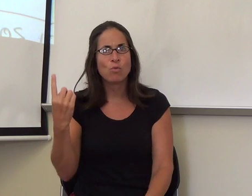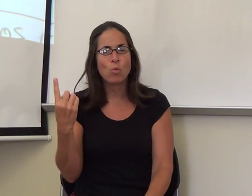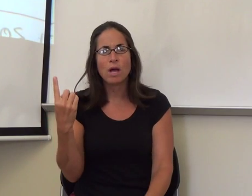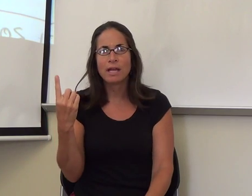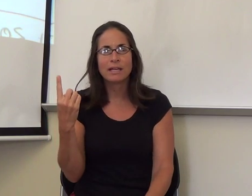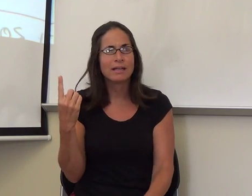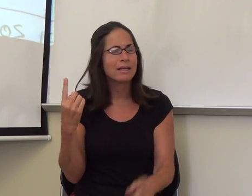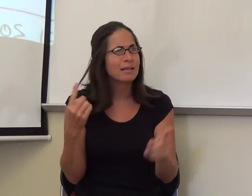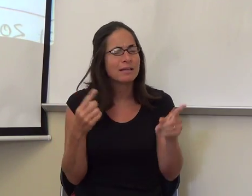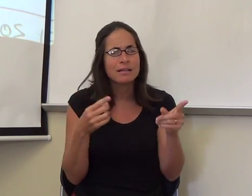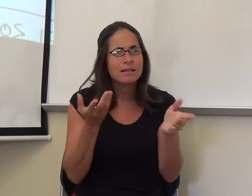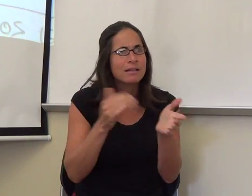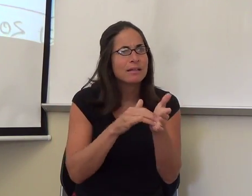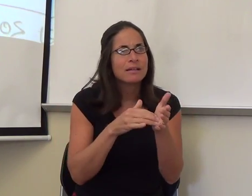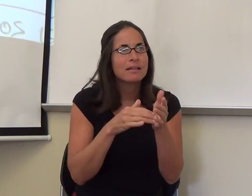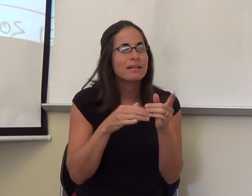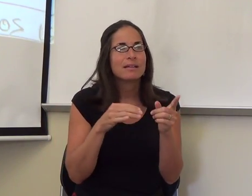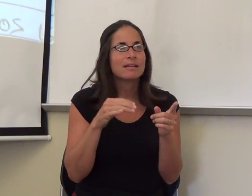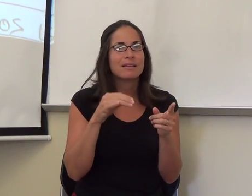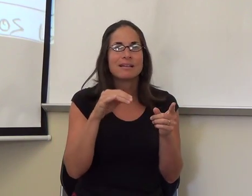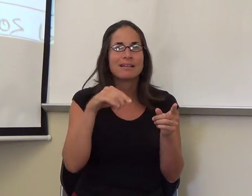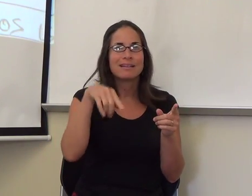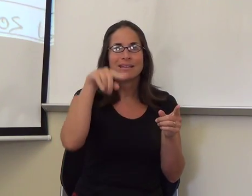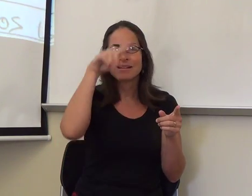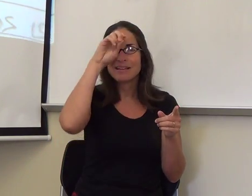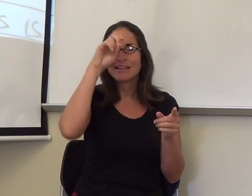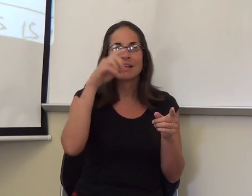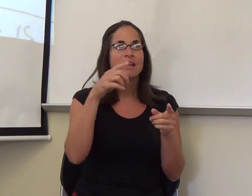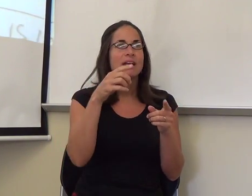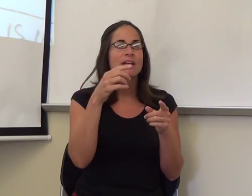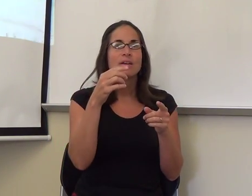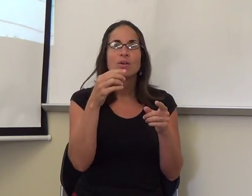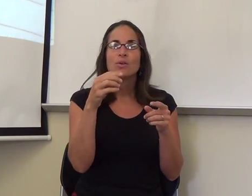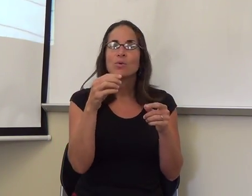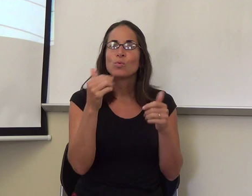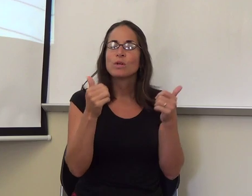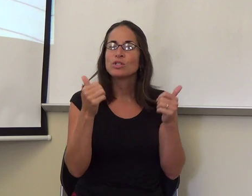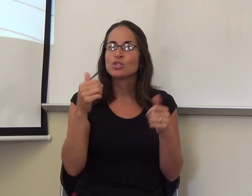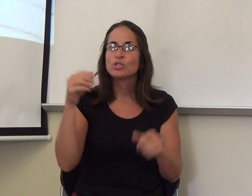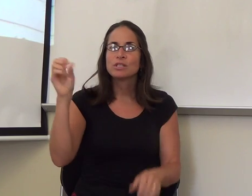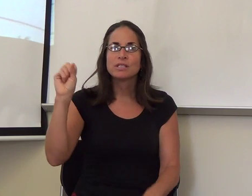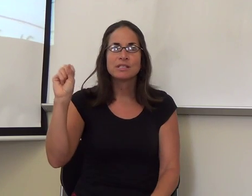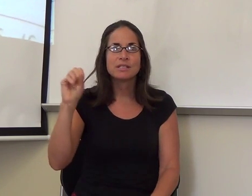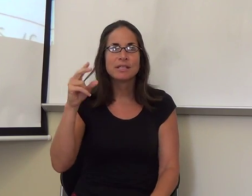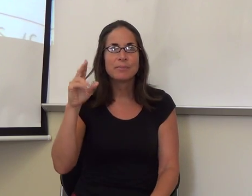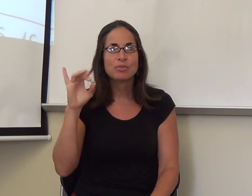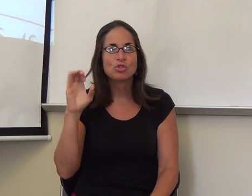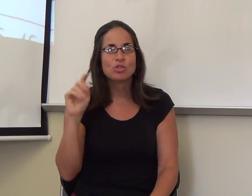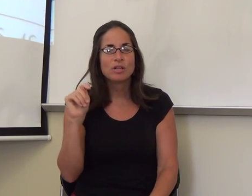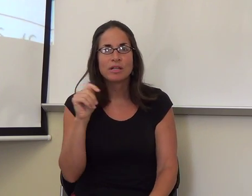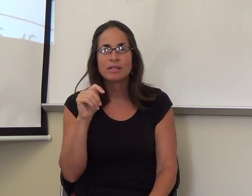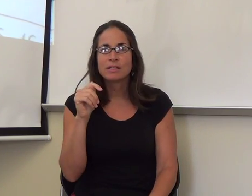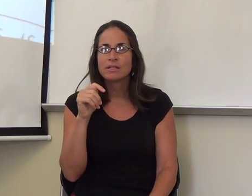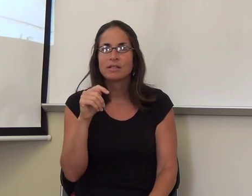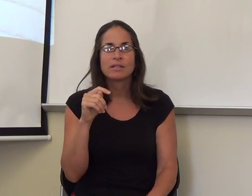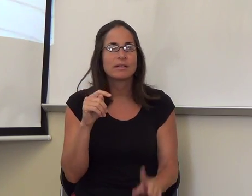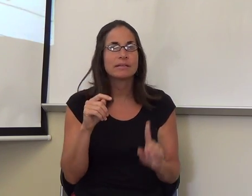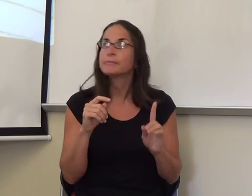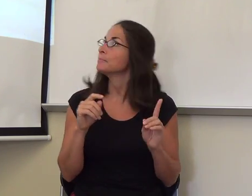Say it again. Wait, no. Do you have a subject, do you have somebody doing the action in there? Yeah, you have, as